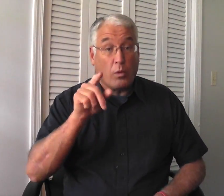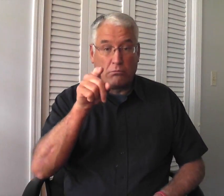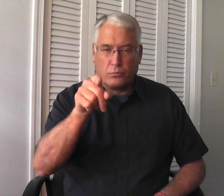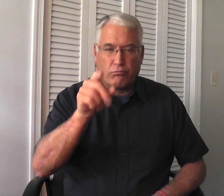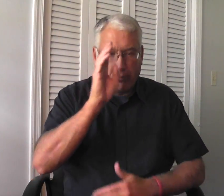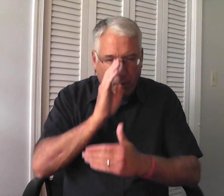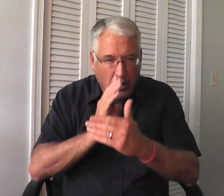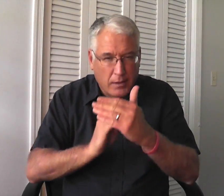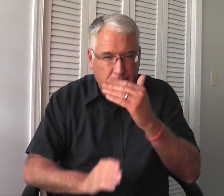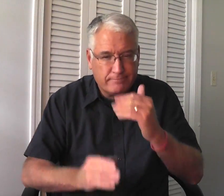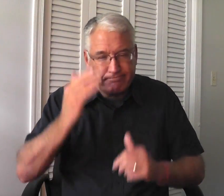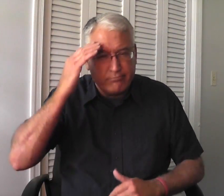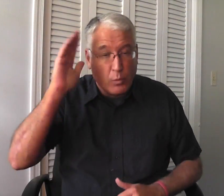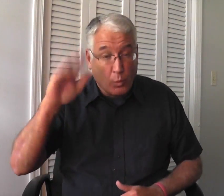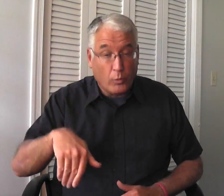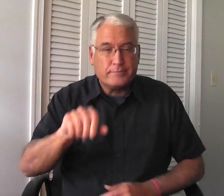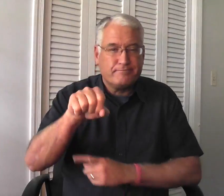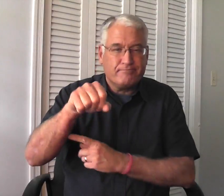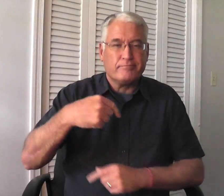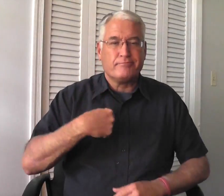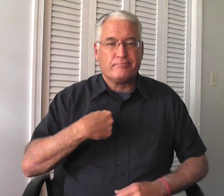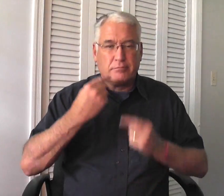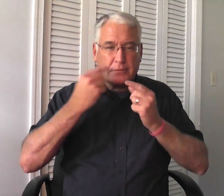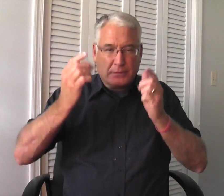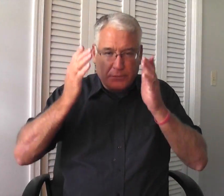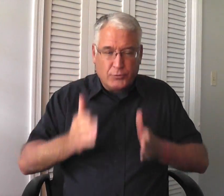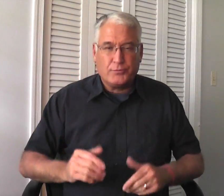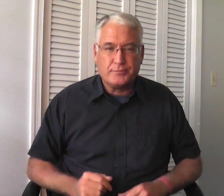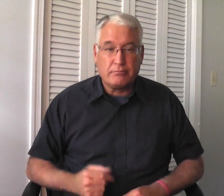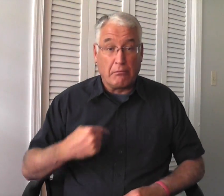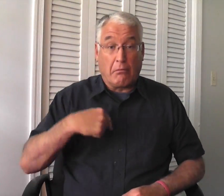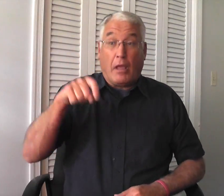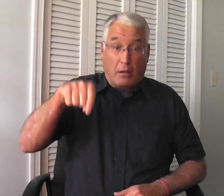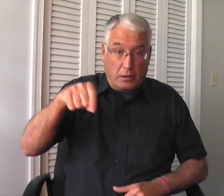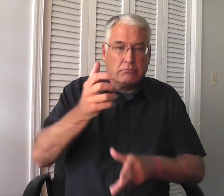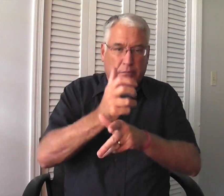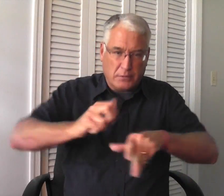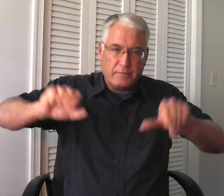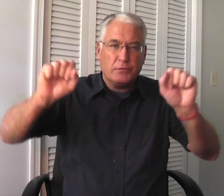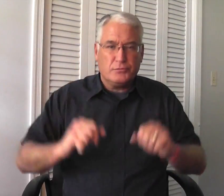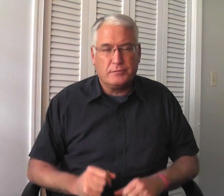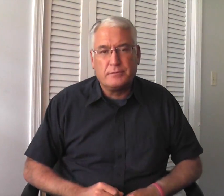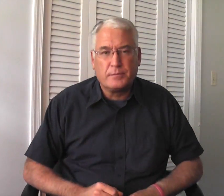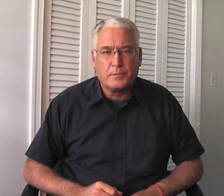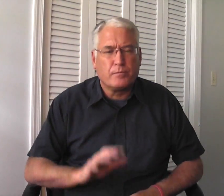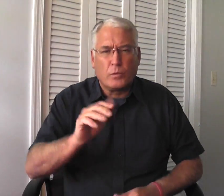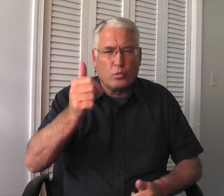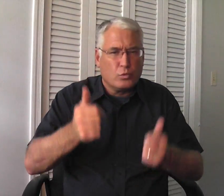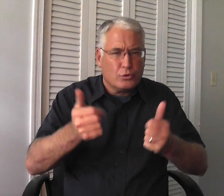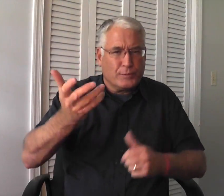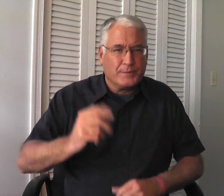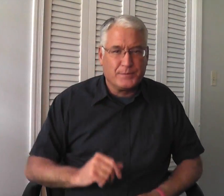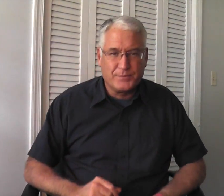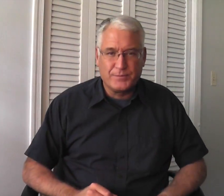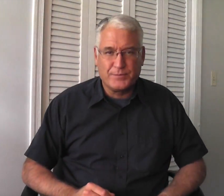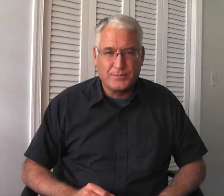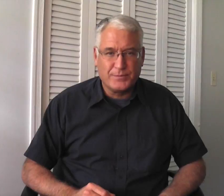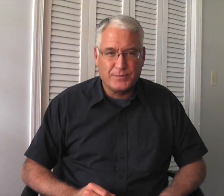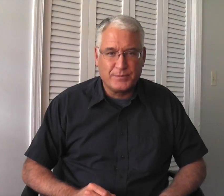Or are you humble, knowing, yes, I'm a sinner, and that you need a Savior.